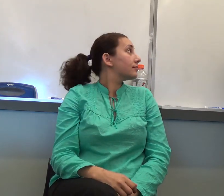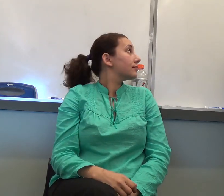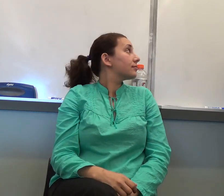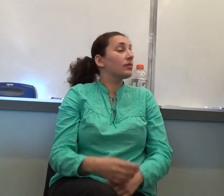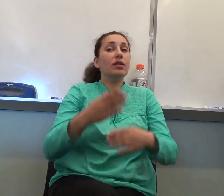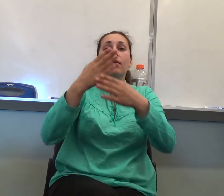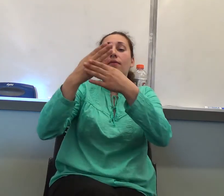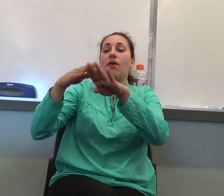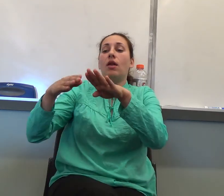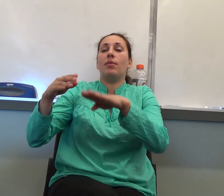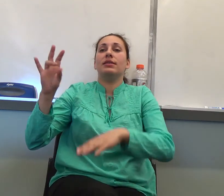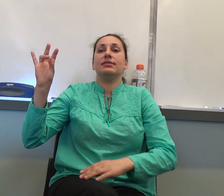7.